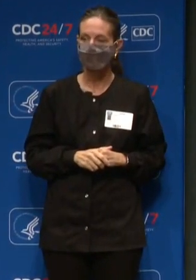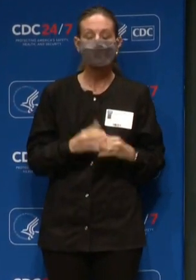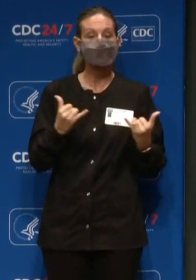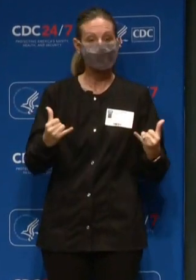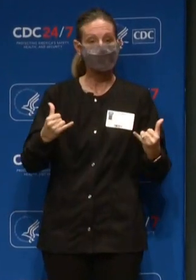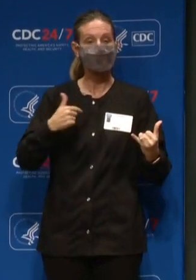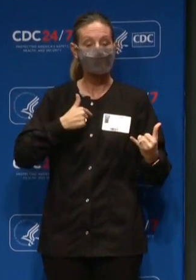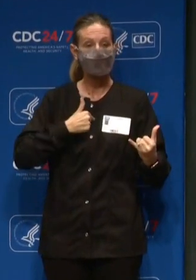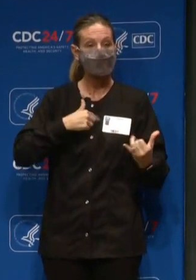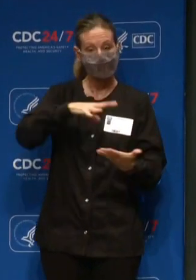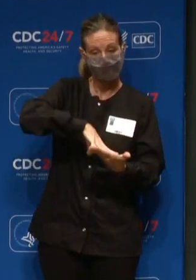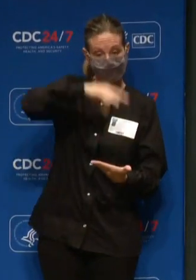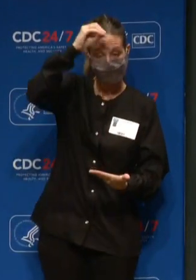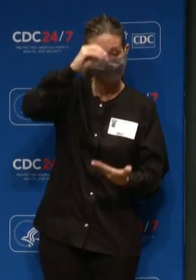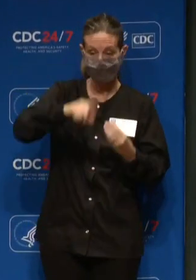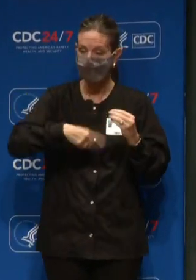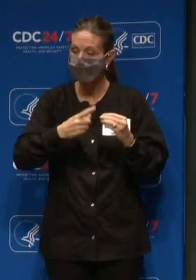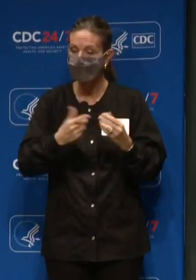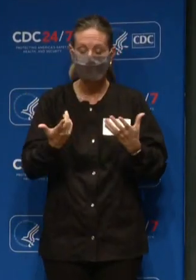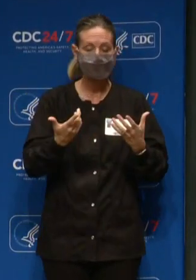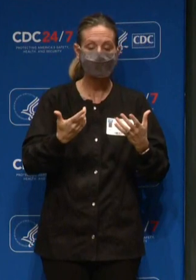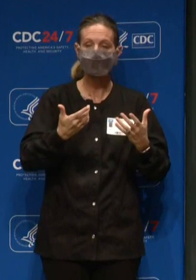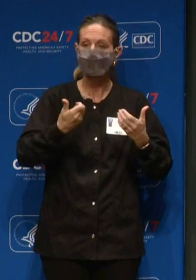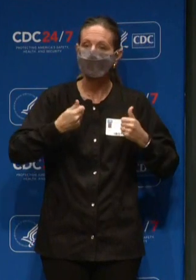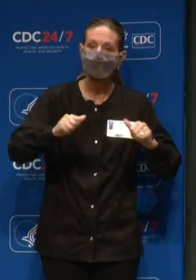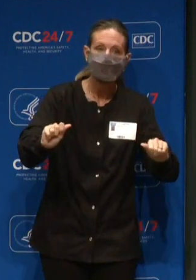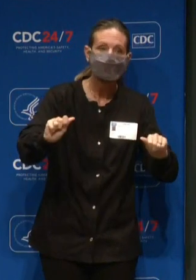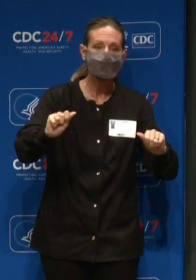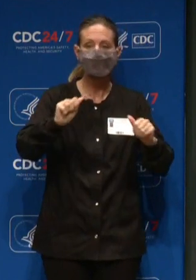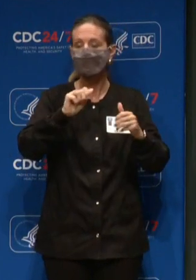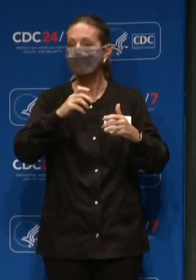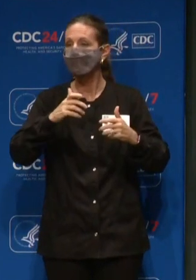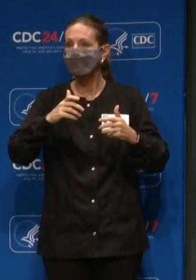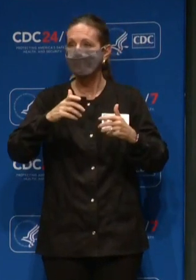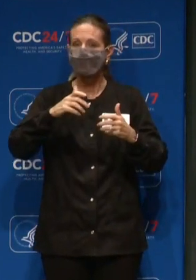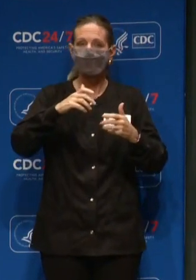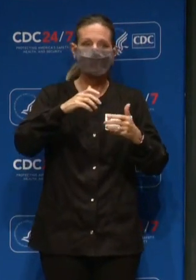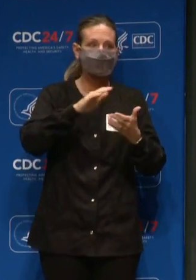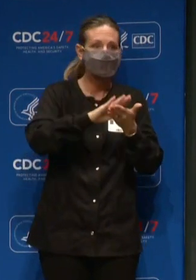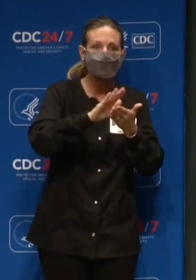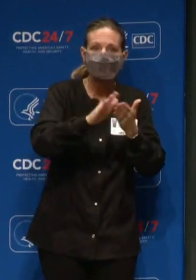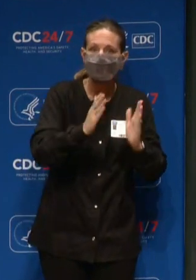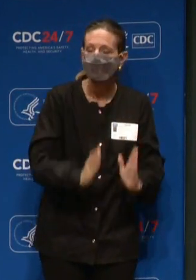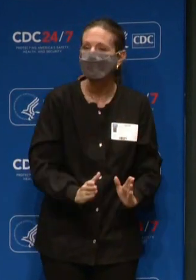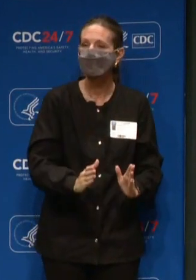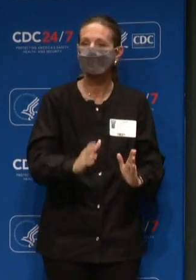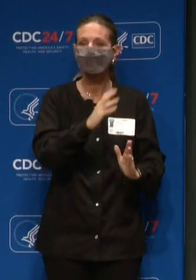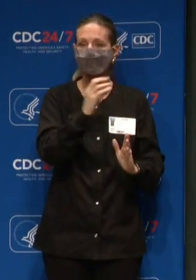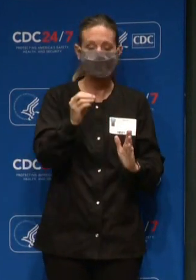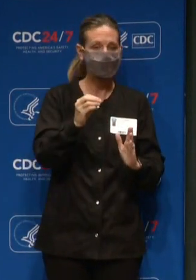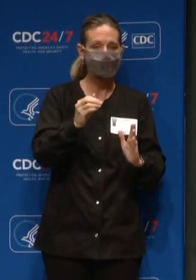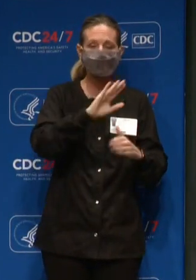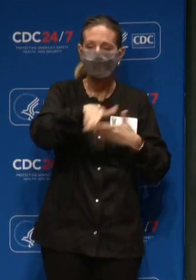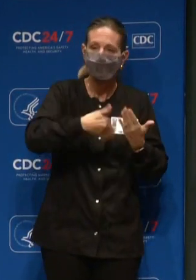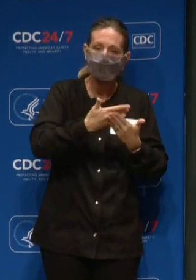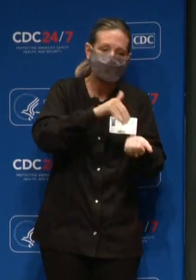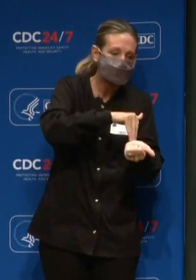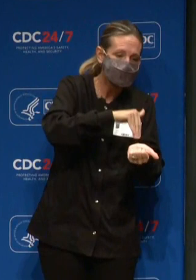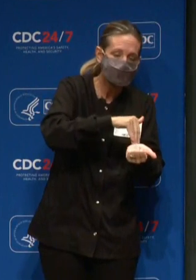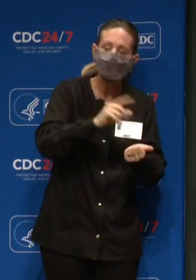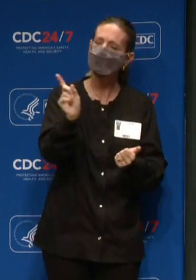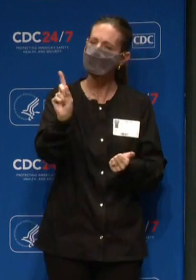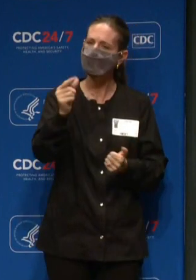efforts of the healthcare providers, the janitorial staff, everybody at Grady Memorial Hospital, as well as Emory